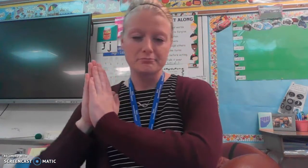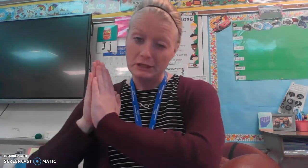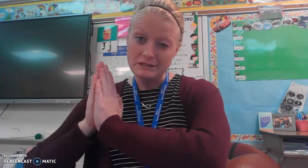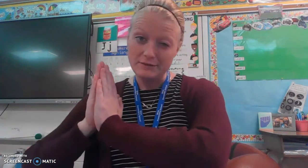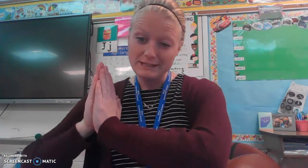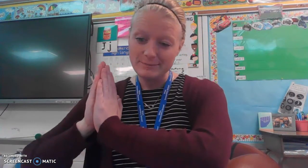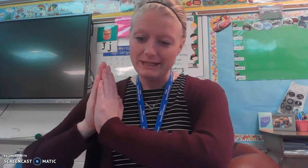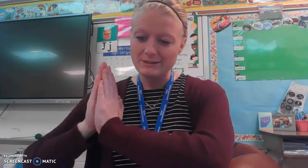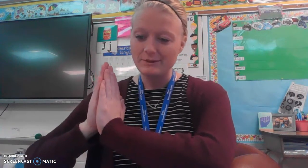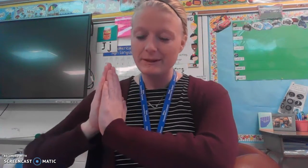Pretty self-explanatory.